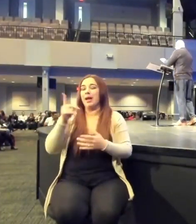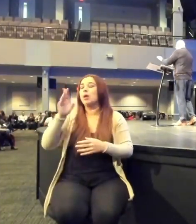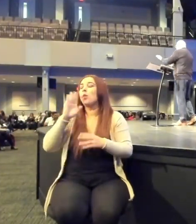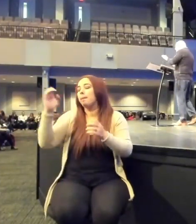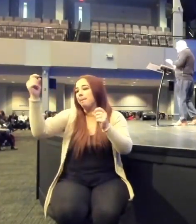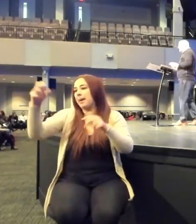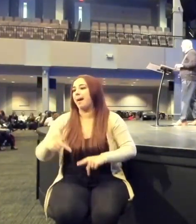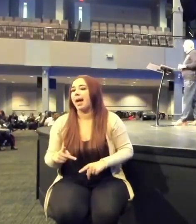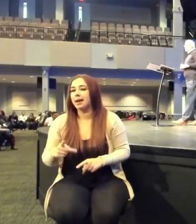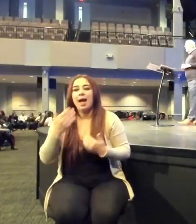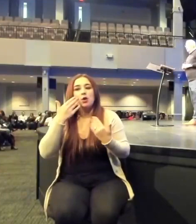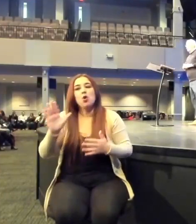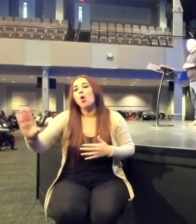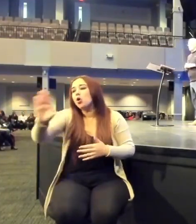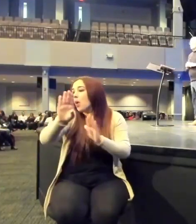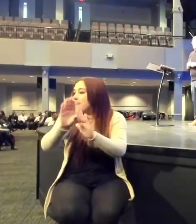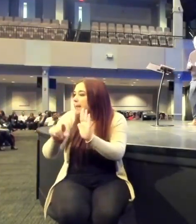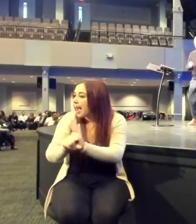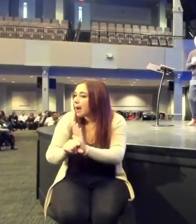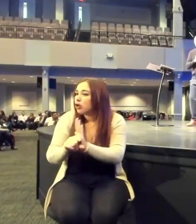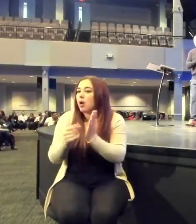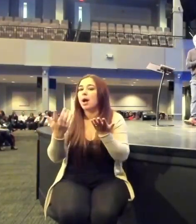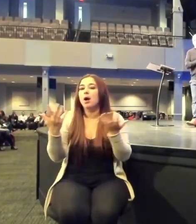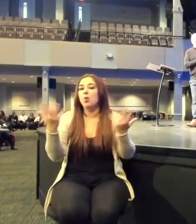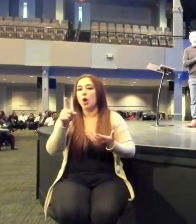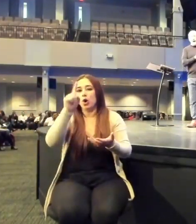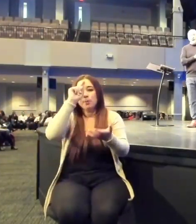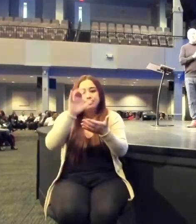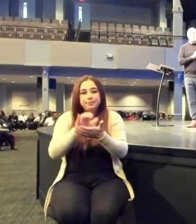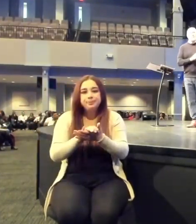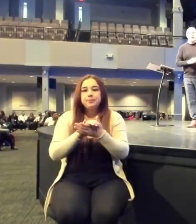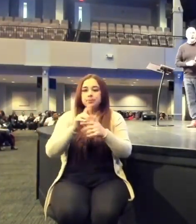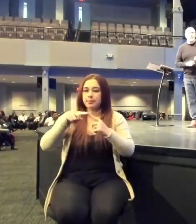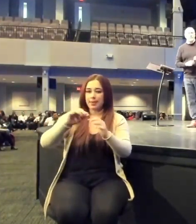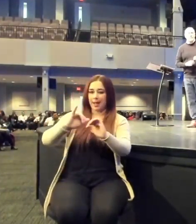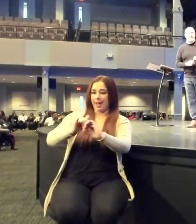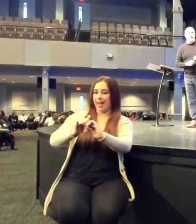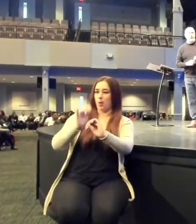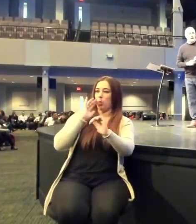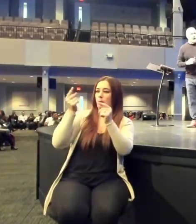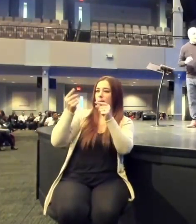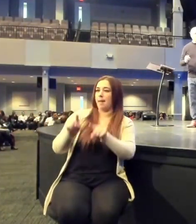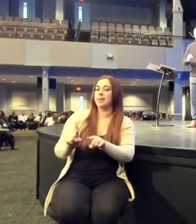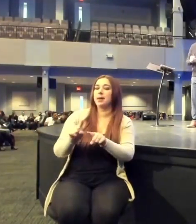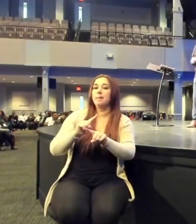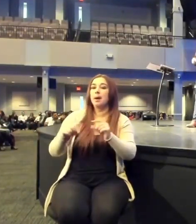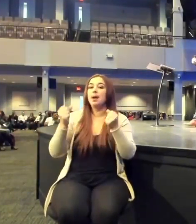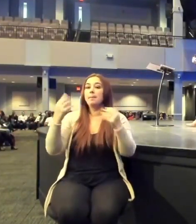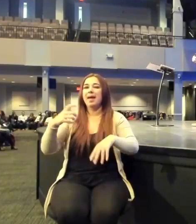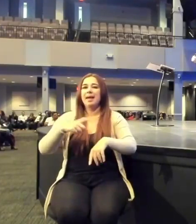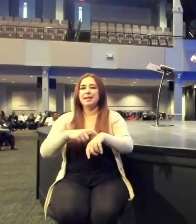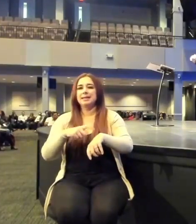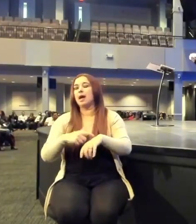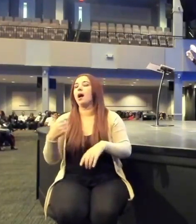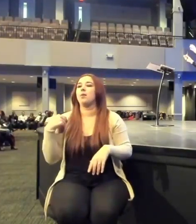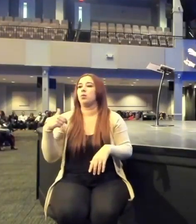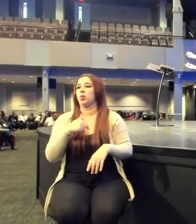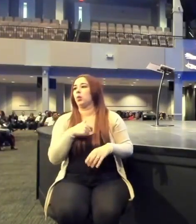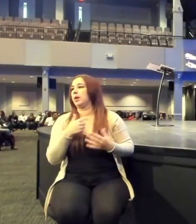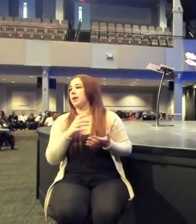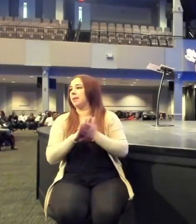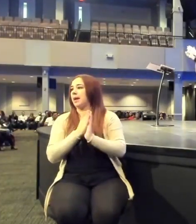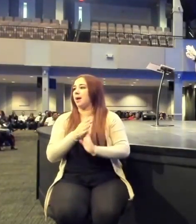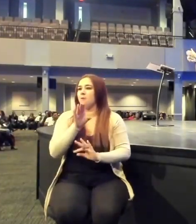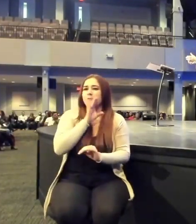I don't know what background you've come from in terms of what you believe about how it's going to happen. And a lot of times we get all